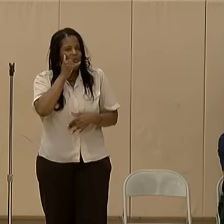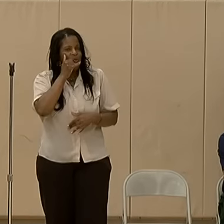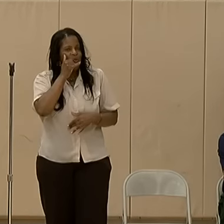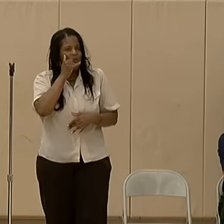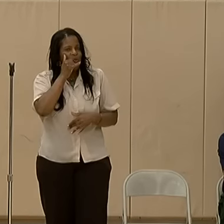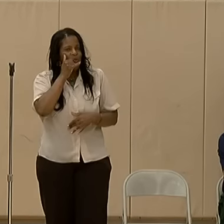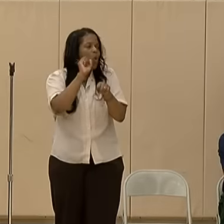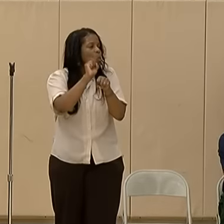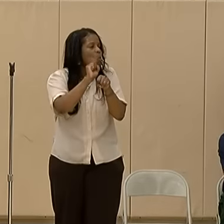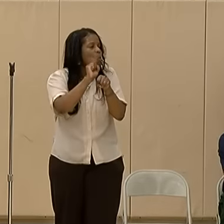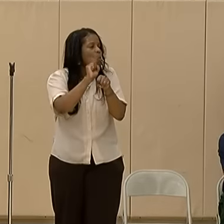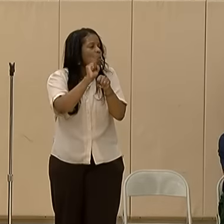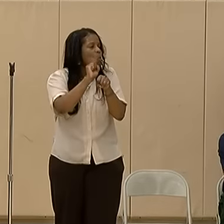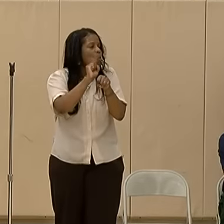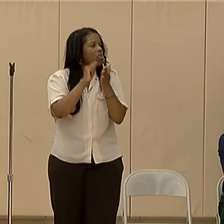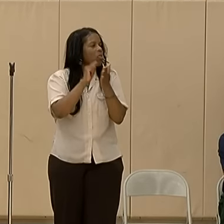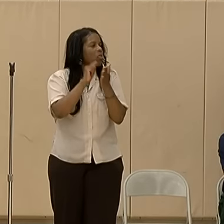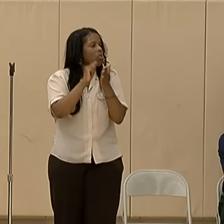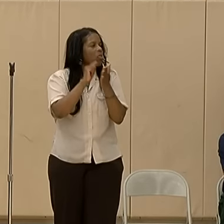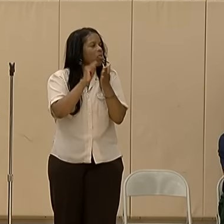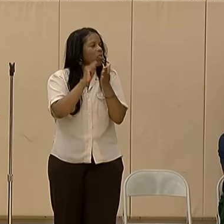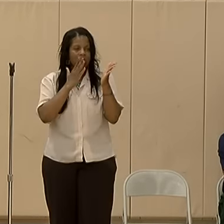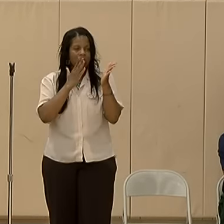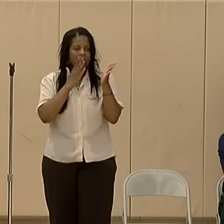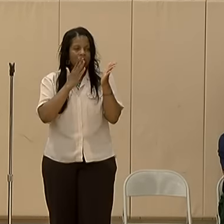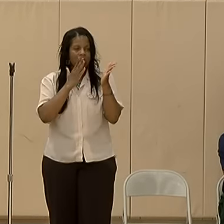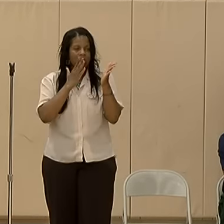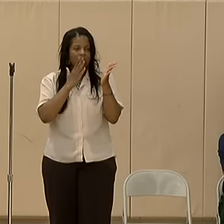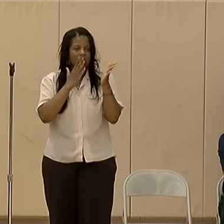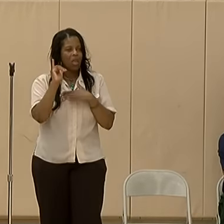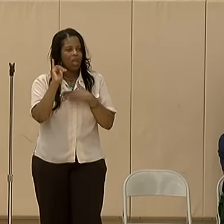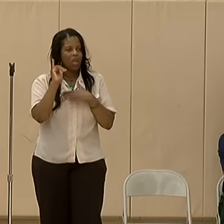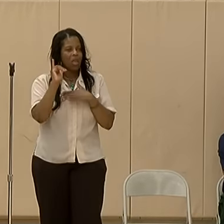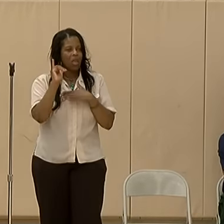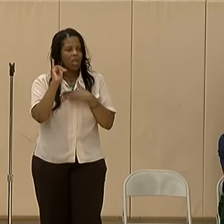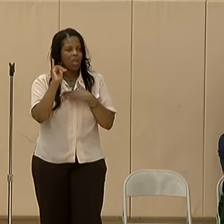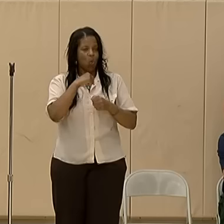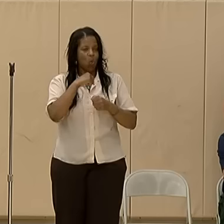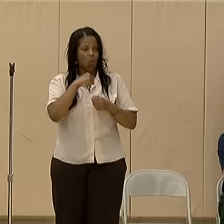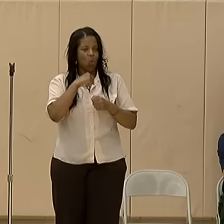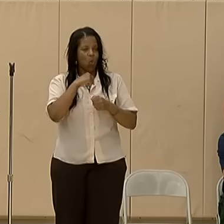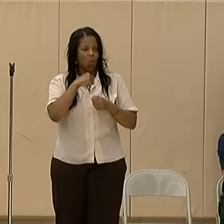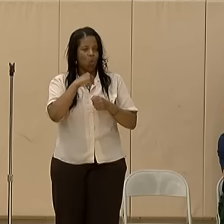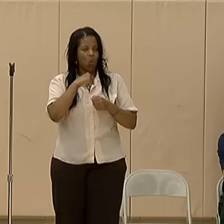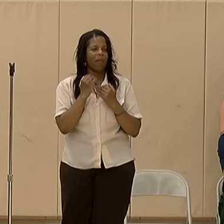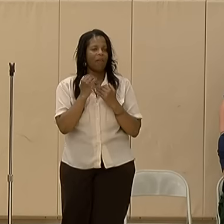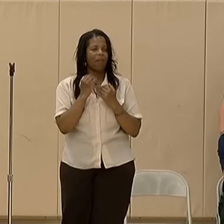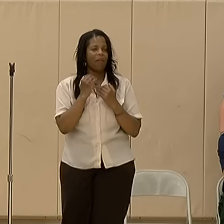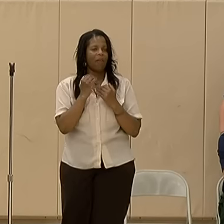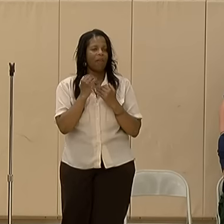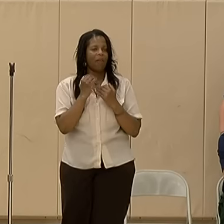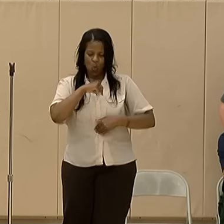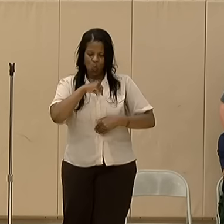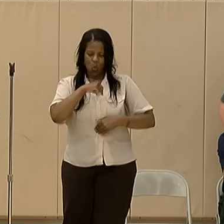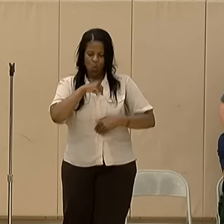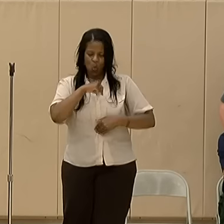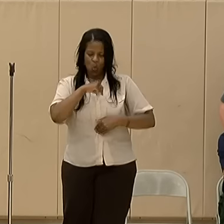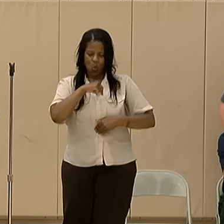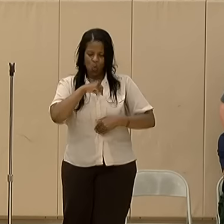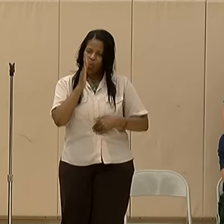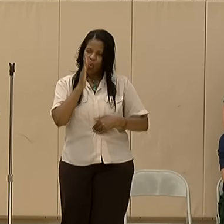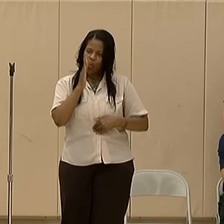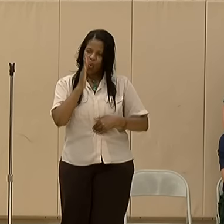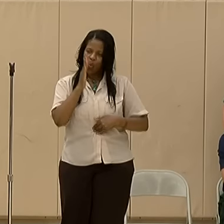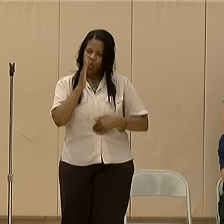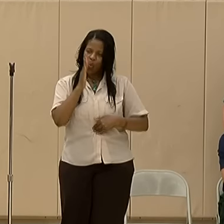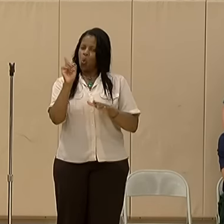issues. That's part of the plan. It's just like how we fight fire. You know, where the bulldozers are going to go, where the air tankers